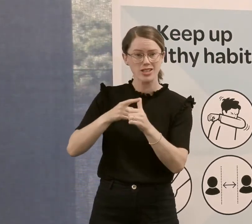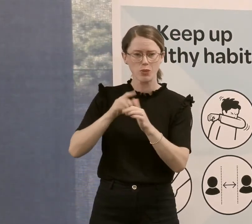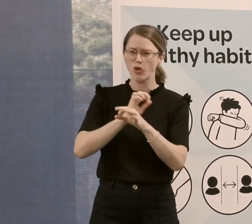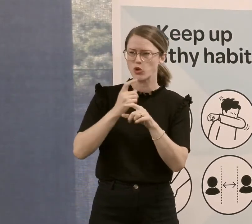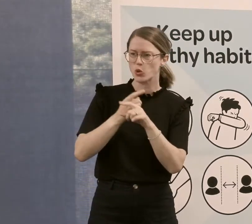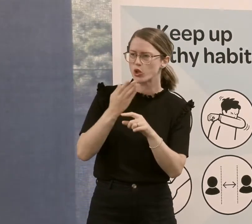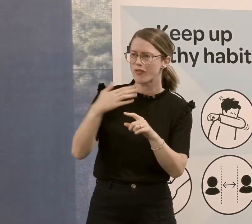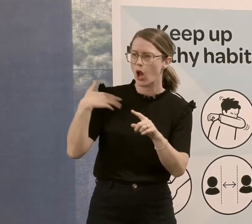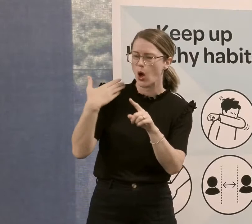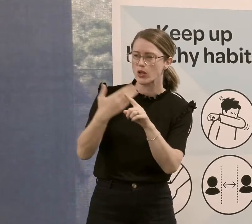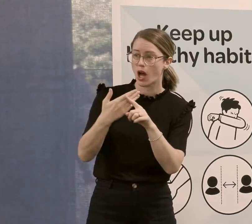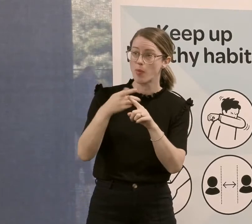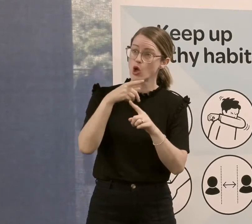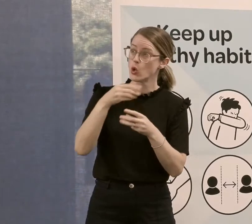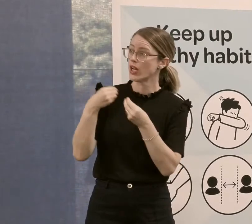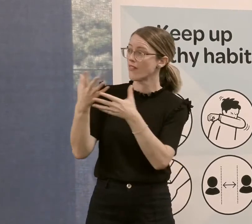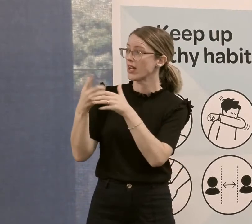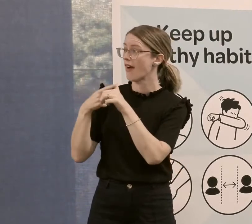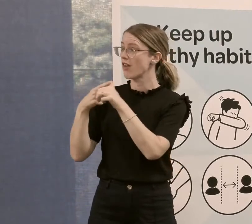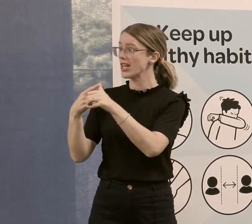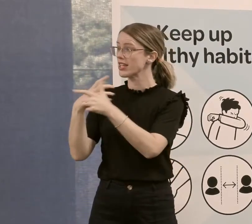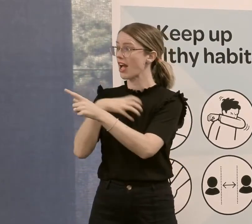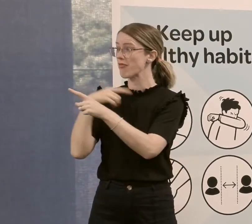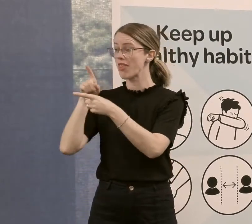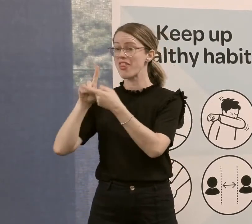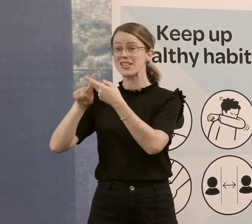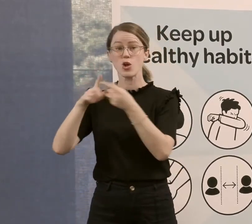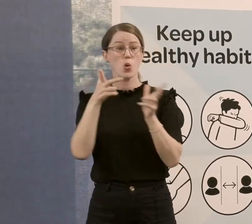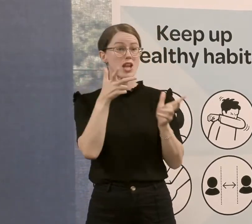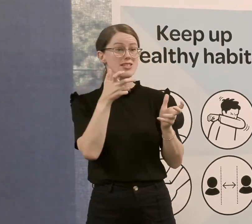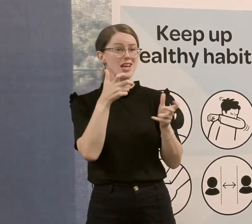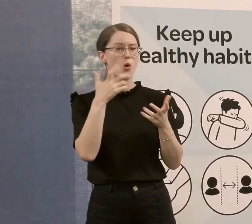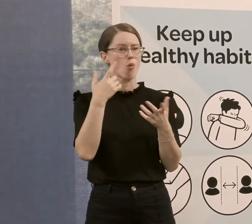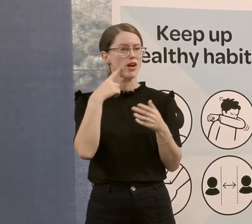Are you satisfied they're still following the best health guidelines, or is it becoming more economical?